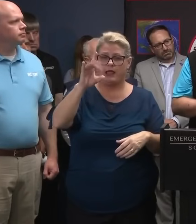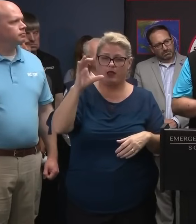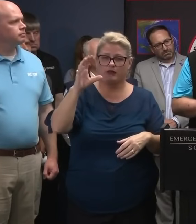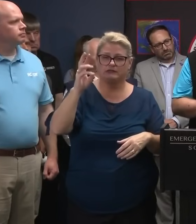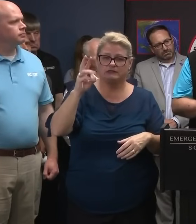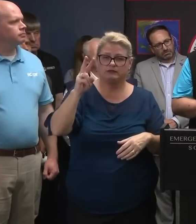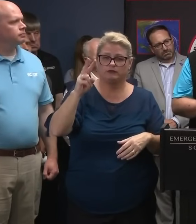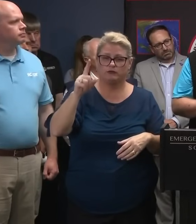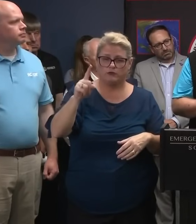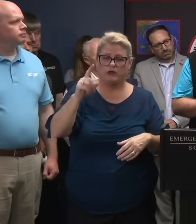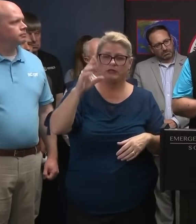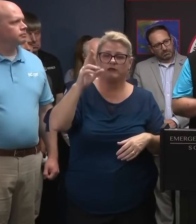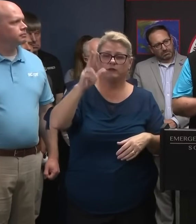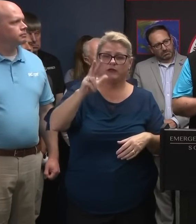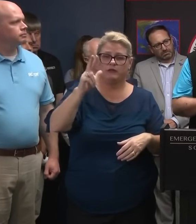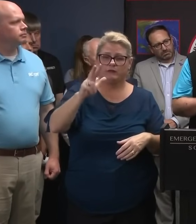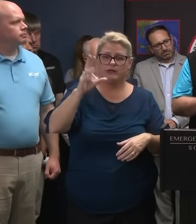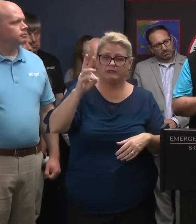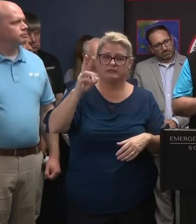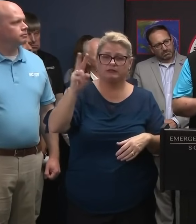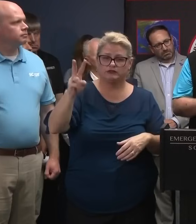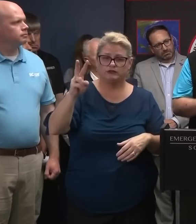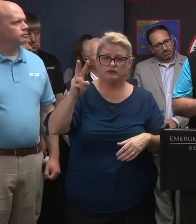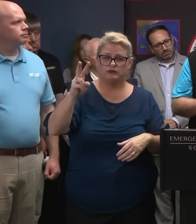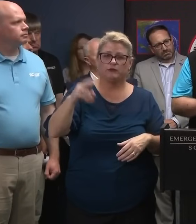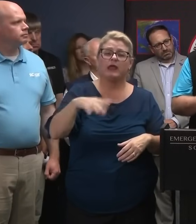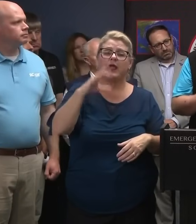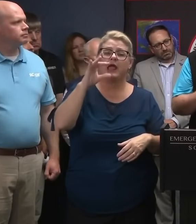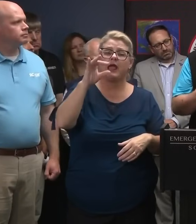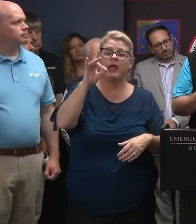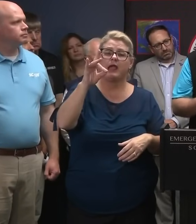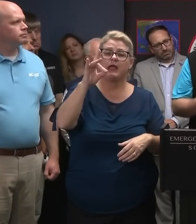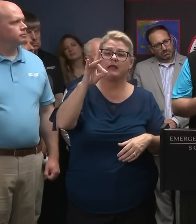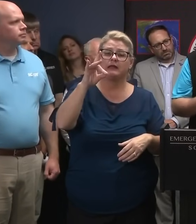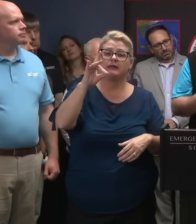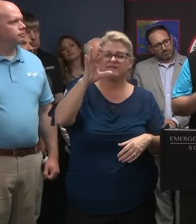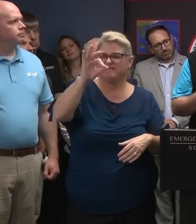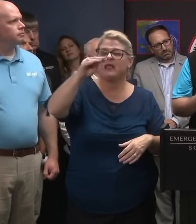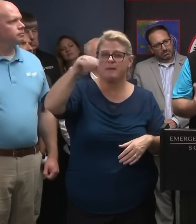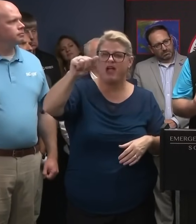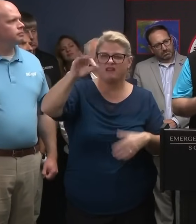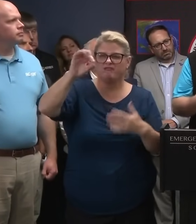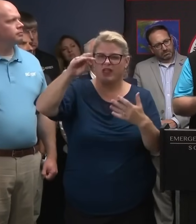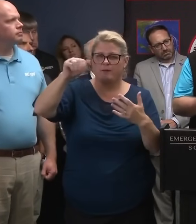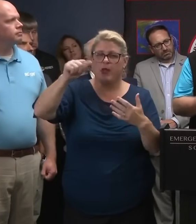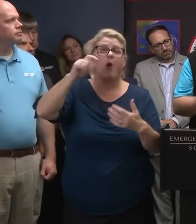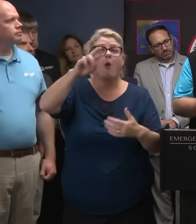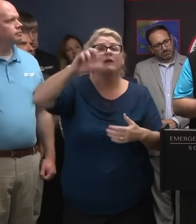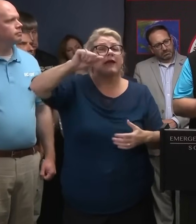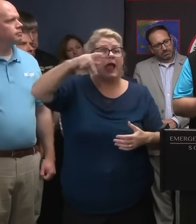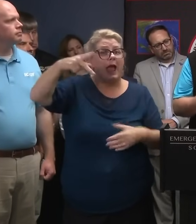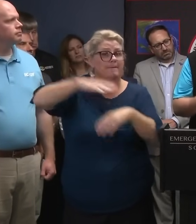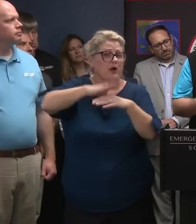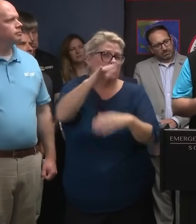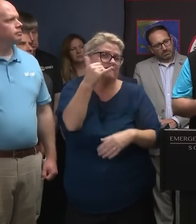1-800-621 3362, 1-800-621-FEMA, or you can use the FEMA app on your phone, either